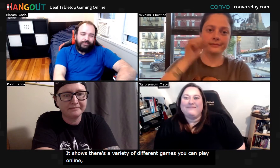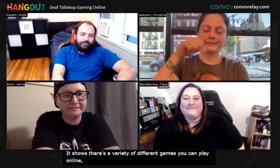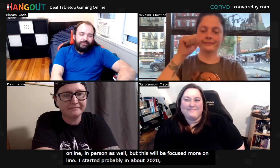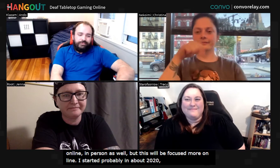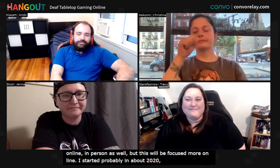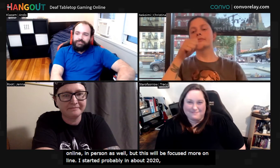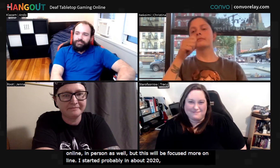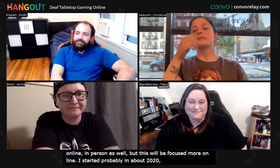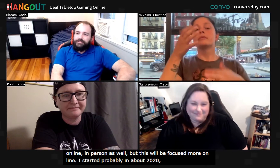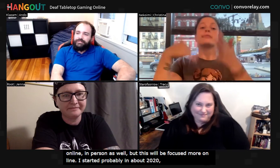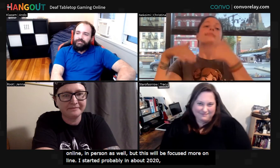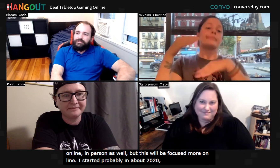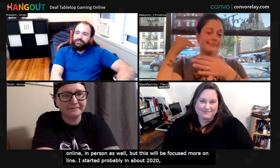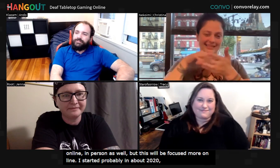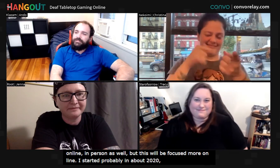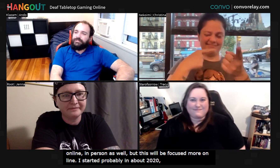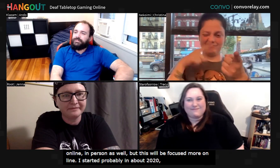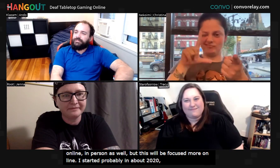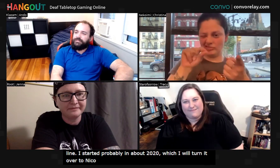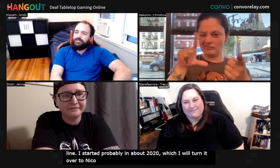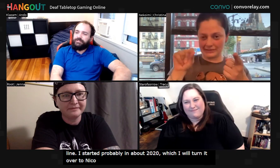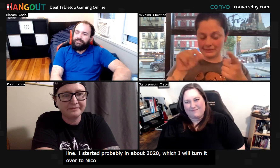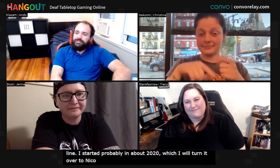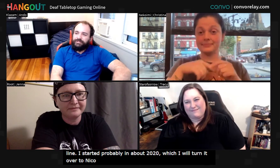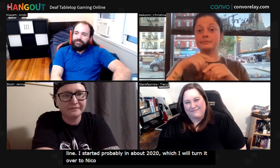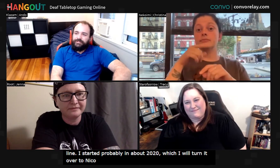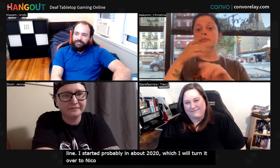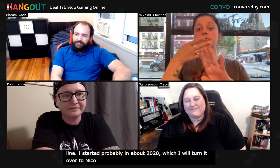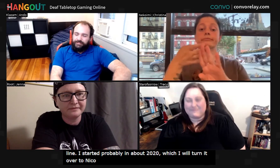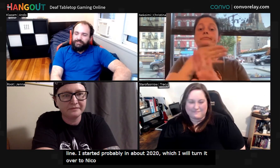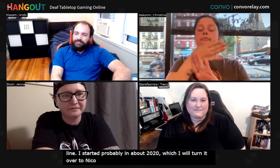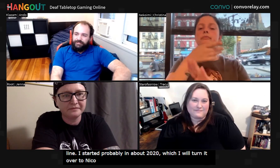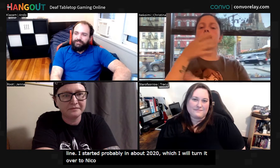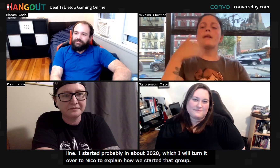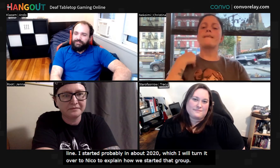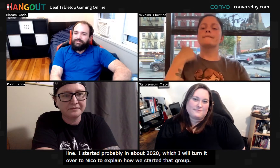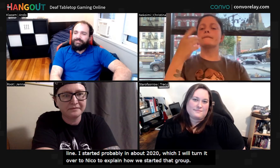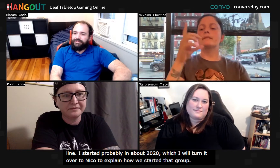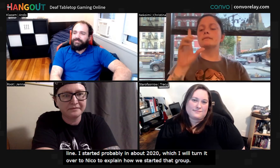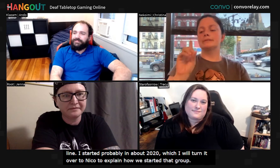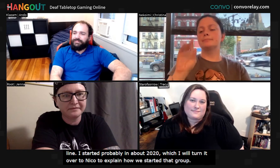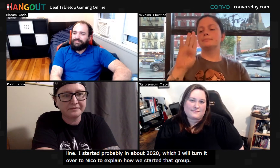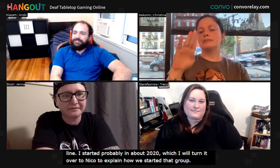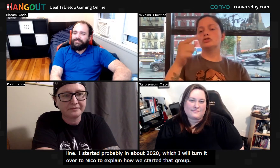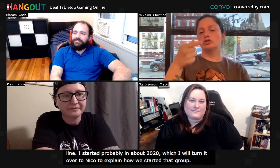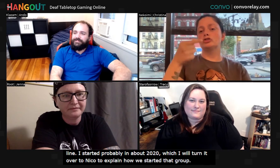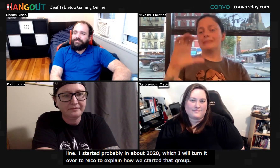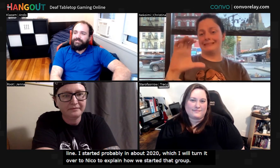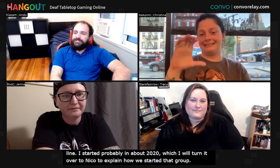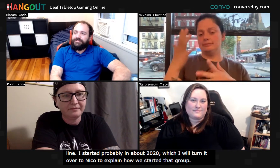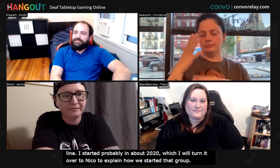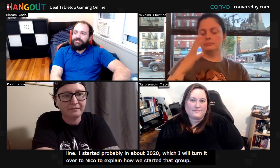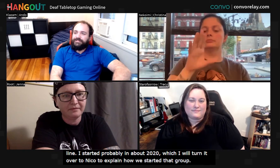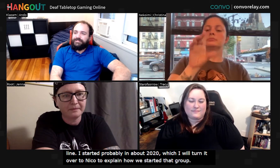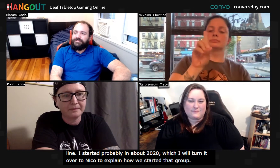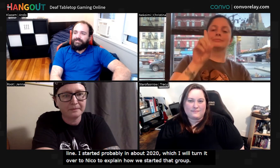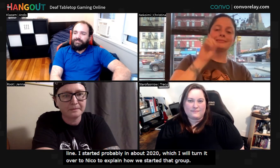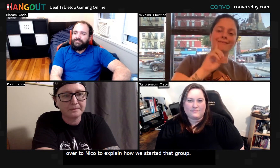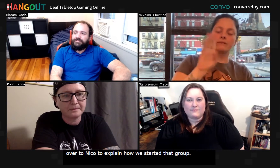started this group. Sure. This is Nico here again. As Tracy mentioned, 2020, we had the DBGC,